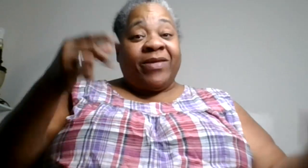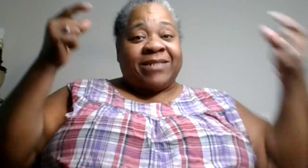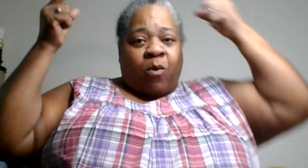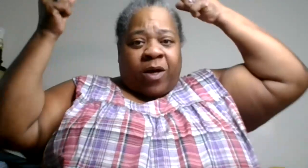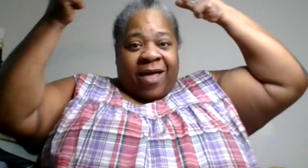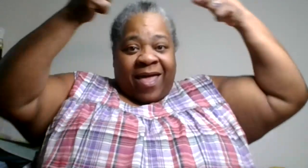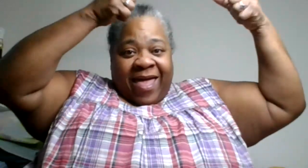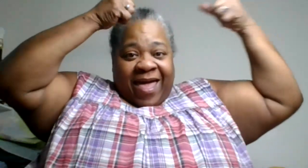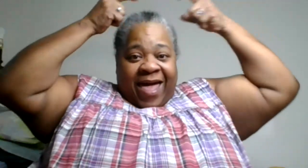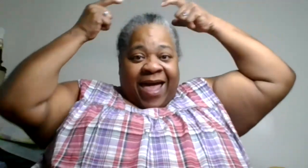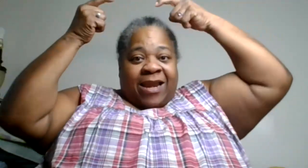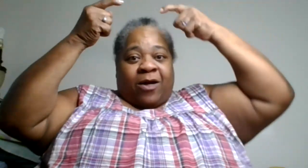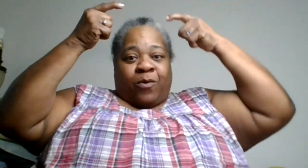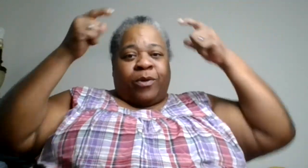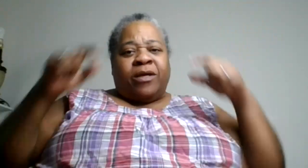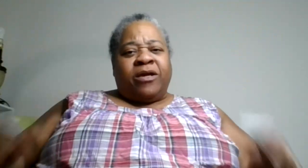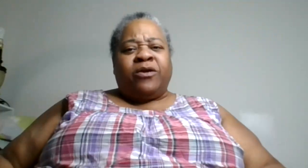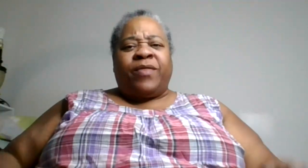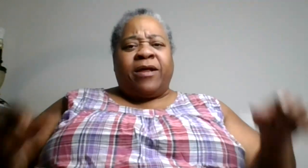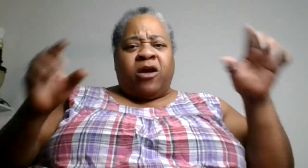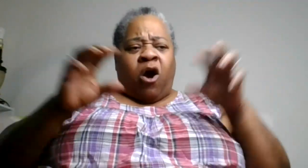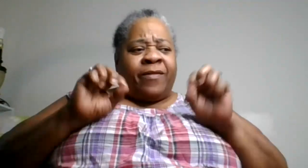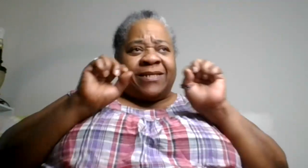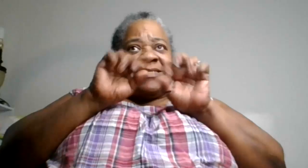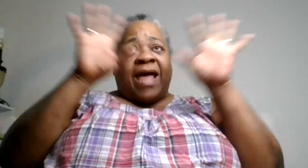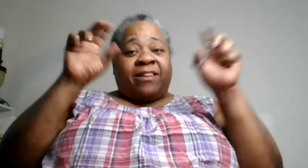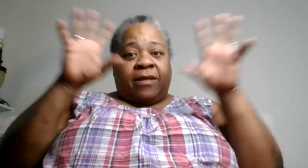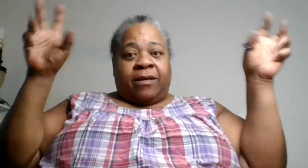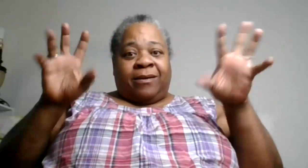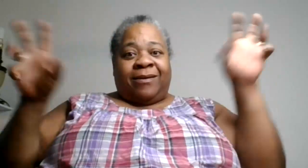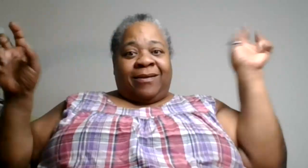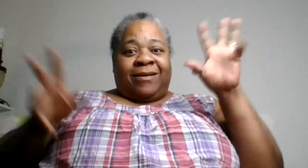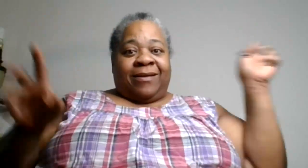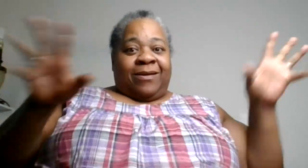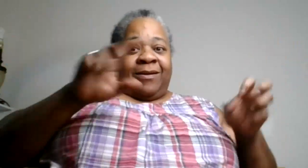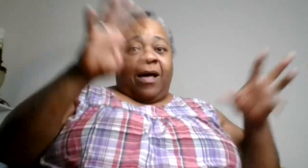our halo. You know that yarn that's got the